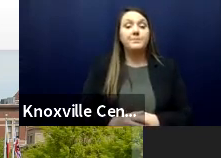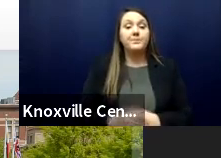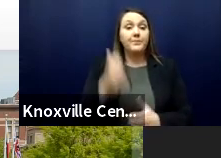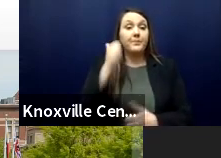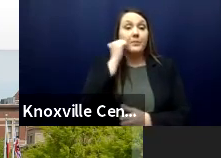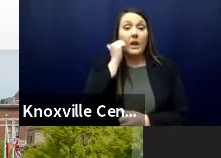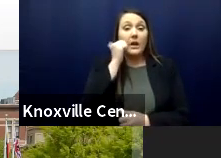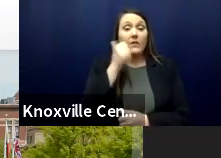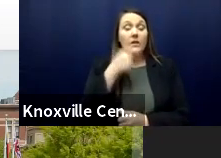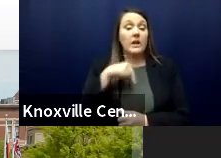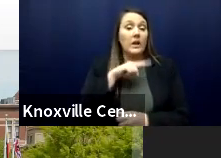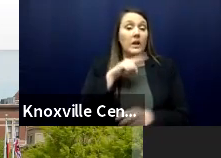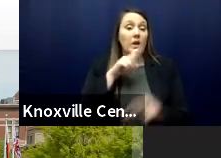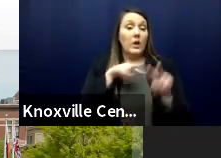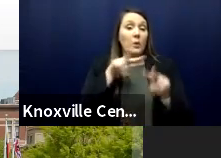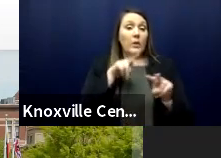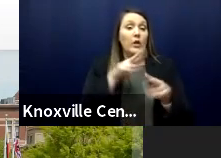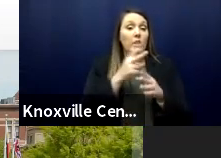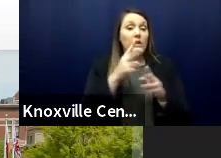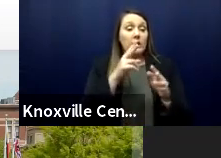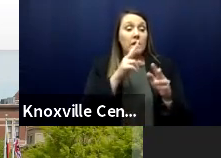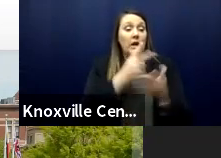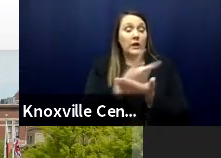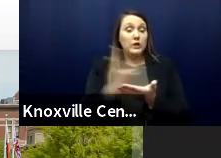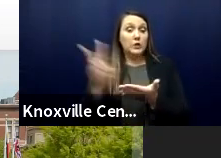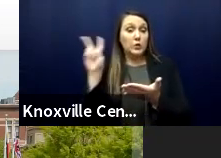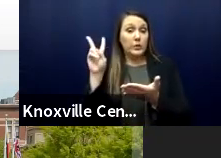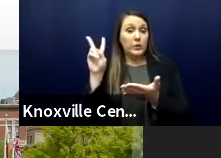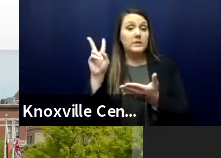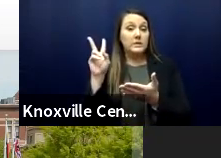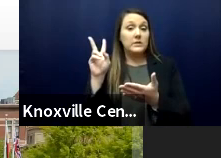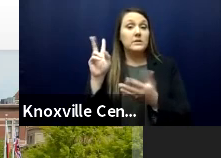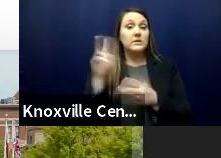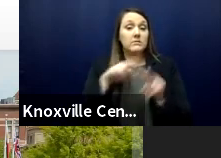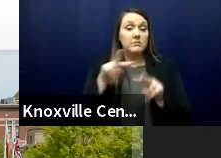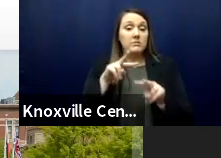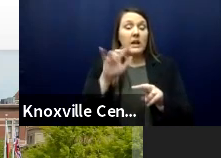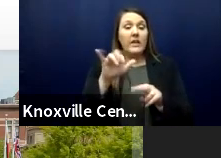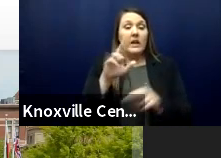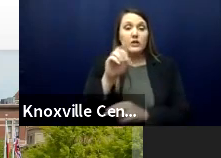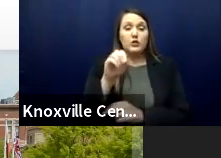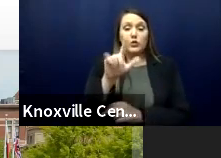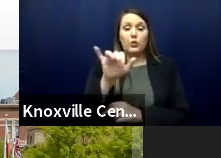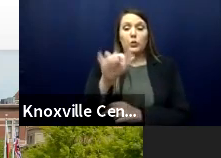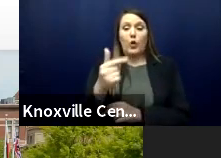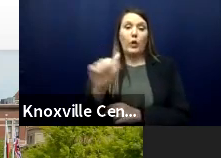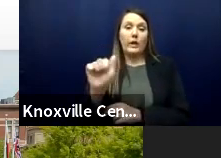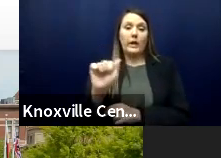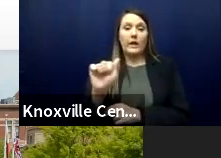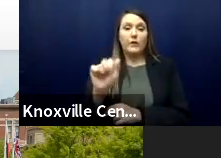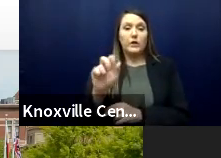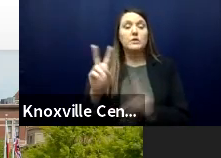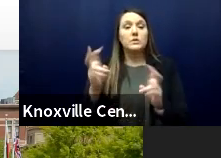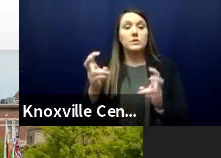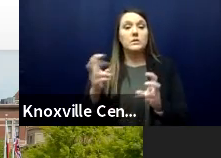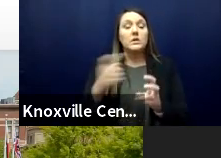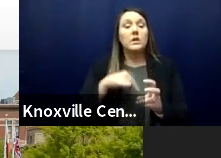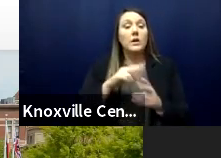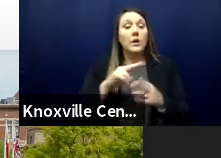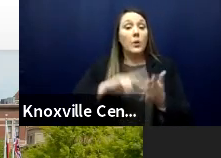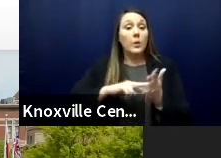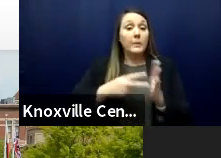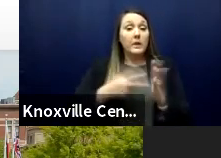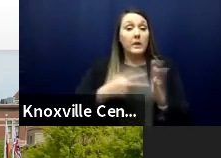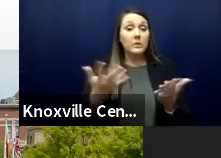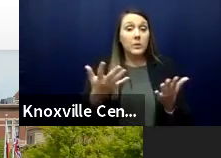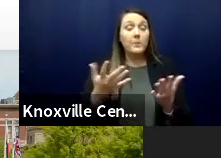day we look back at the previous 2 weeks. That's what a rolling average is. Overall, what we mean by this is